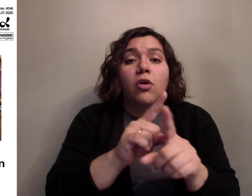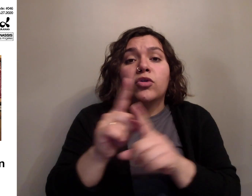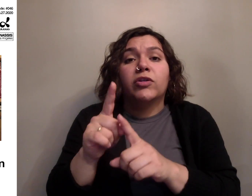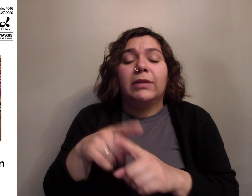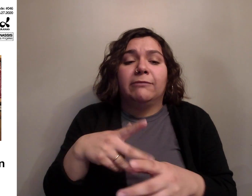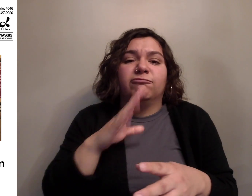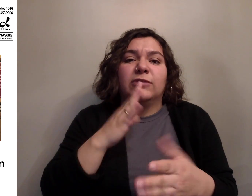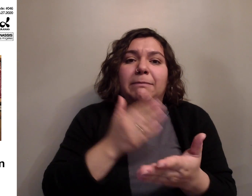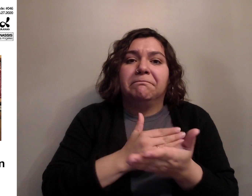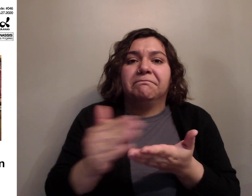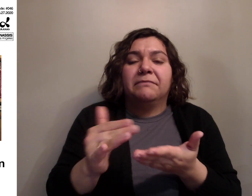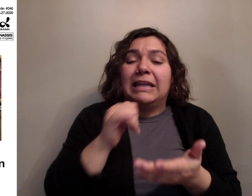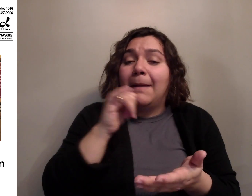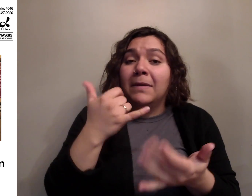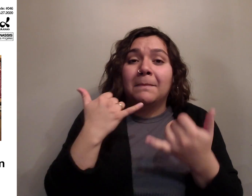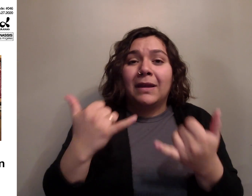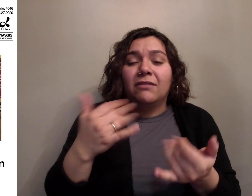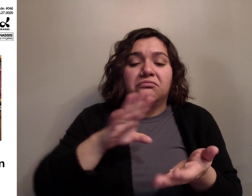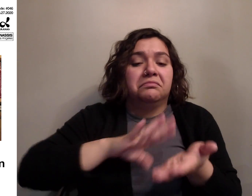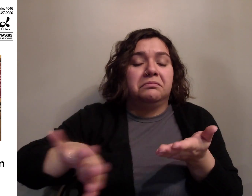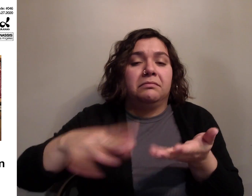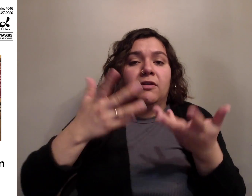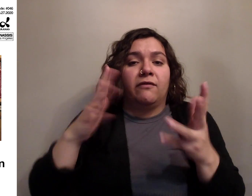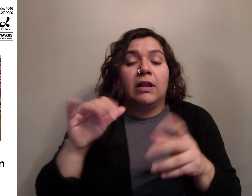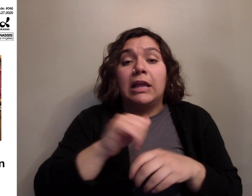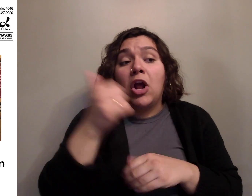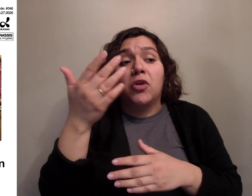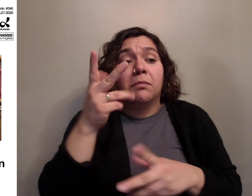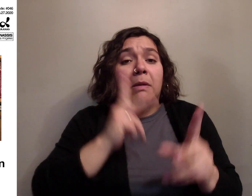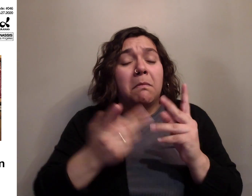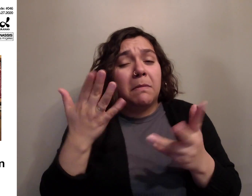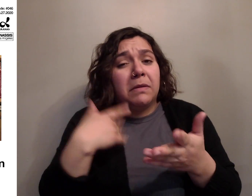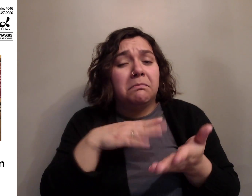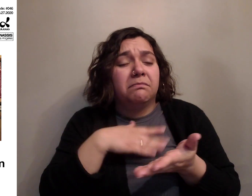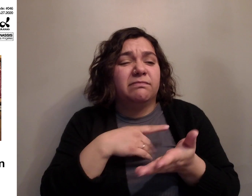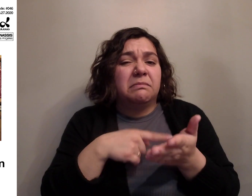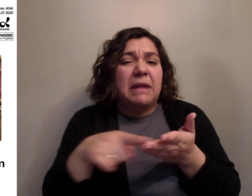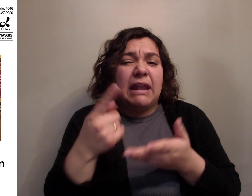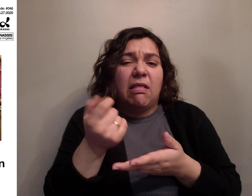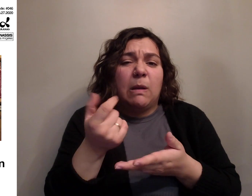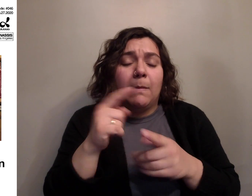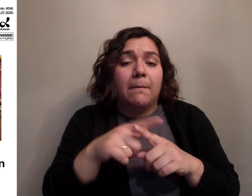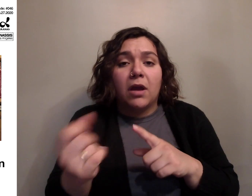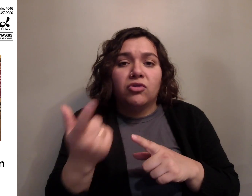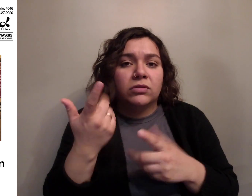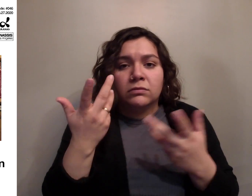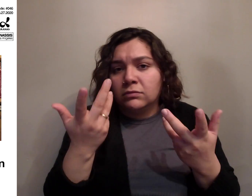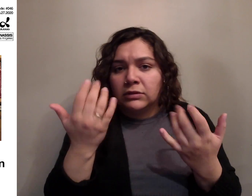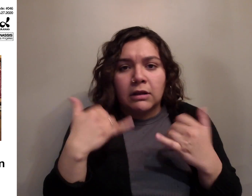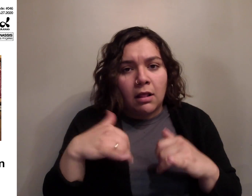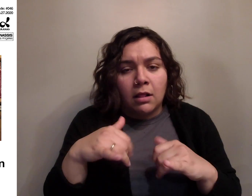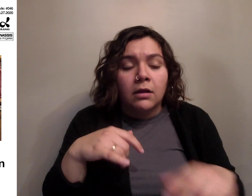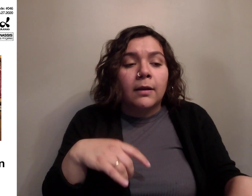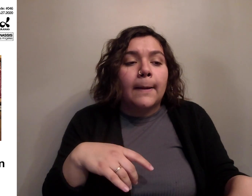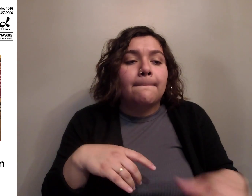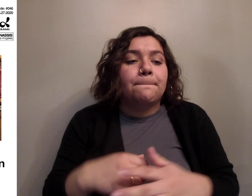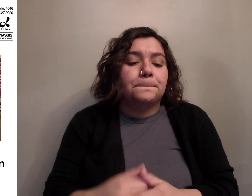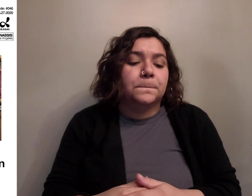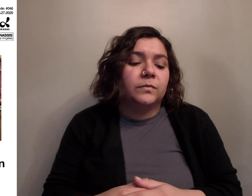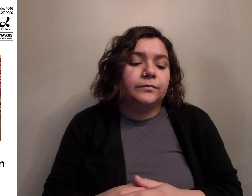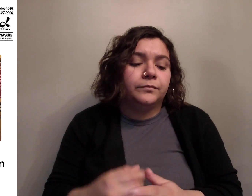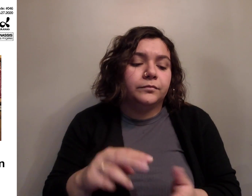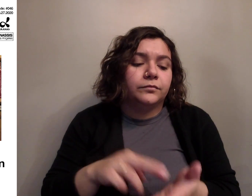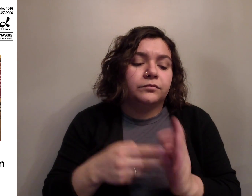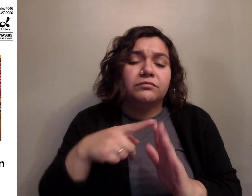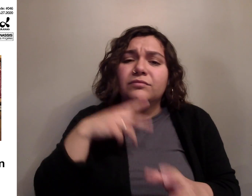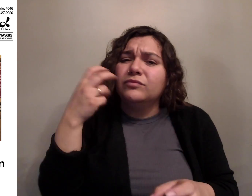of the Metropolitan Opera have been furloughed and aren't being paid at all. A lot of the others are being paid a portion of their salaries.